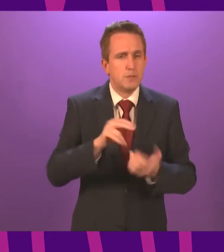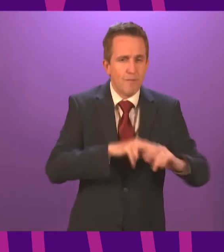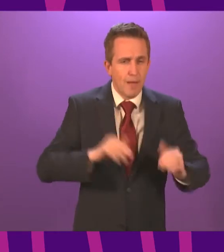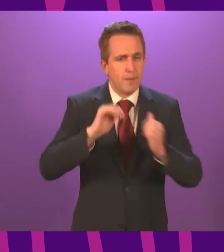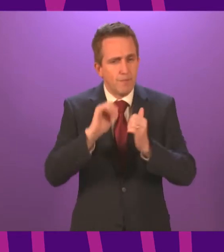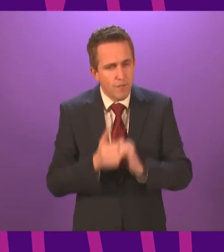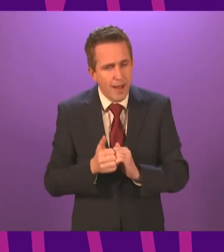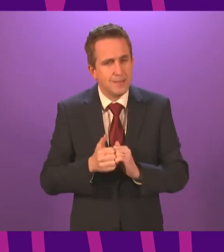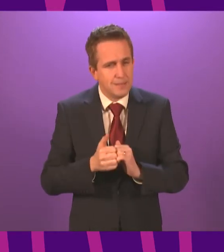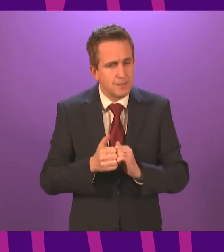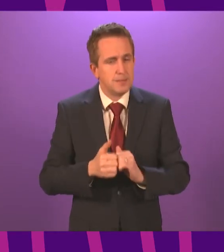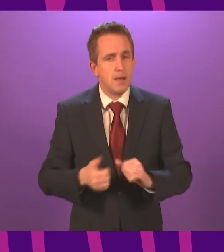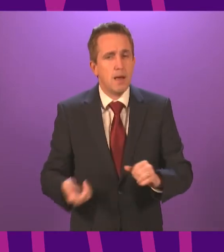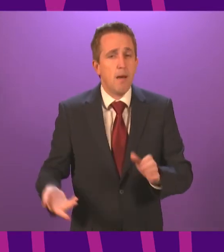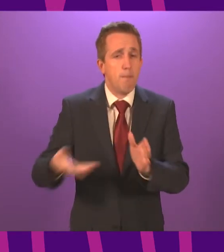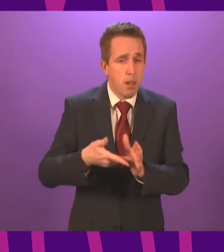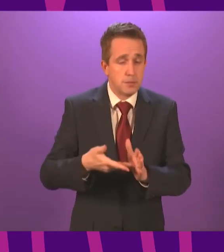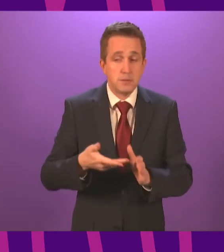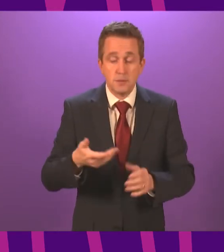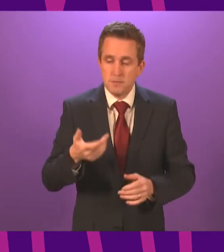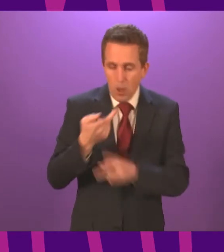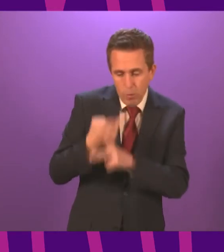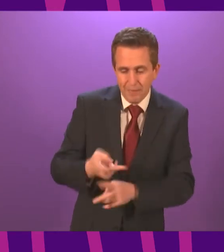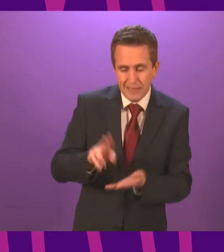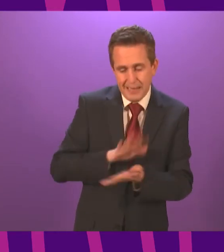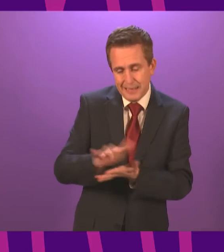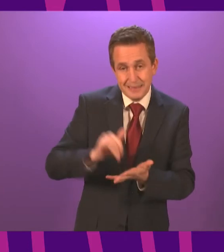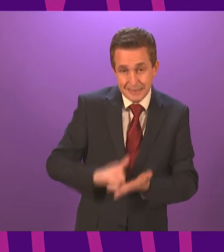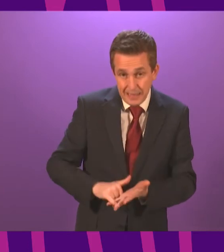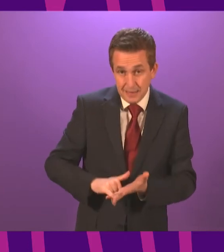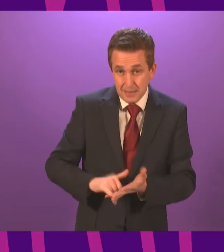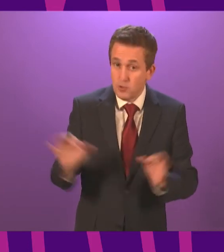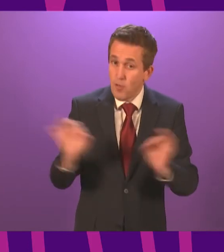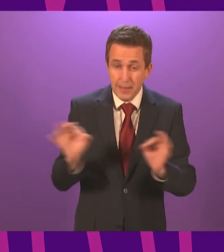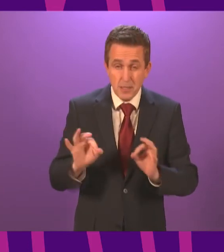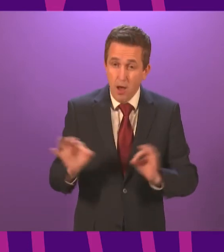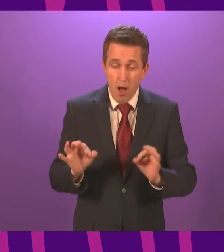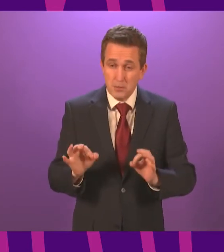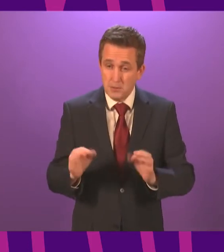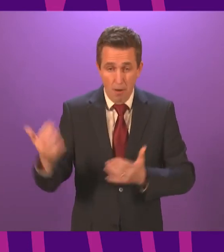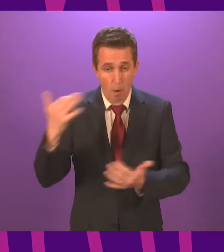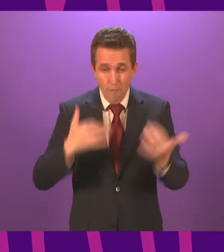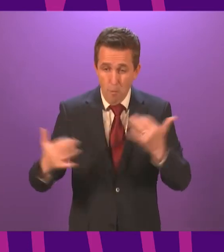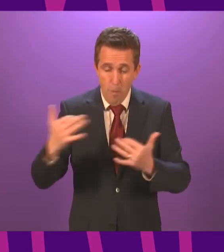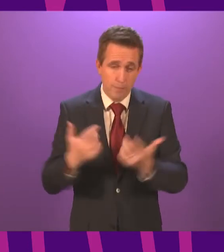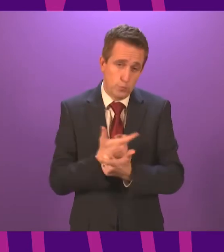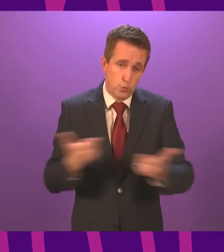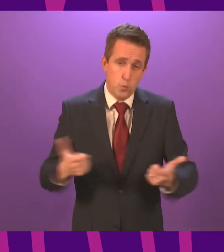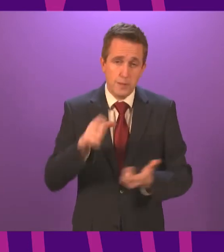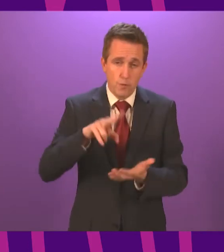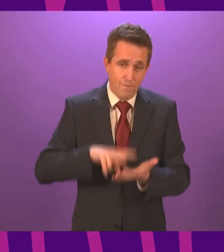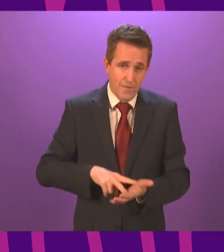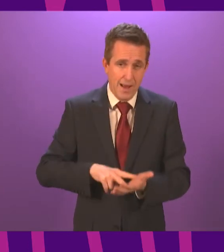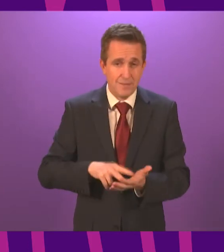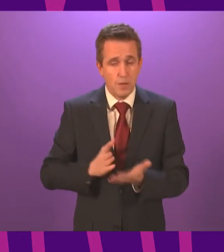but also to do everything in our power to prevent the NHS from becoming overwhelmed with COVID-19 cases at its most difficult time of the